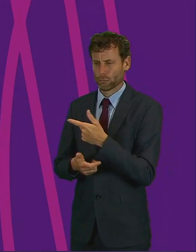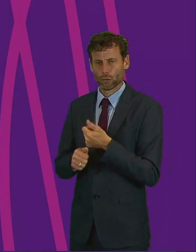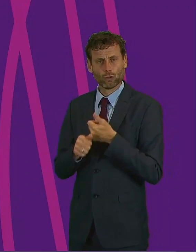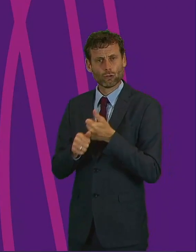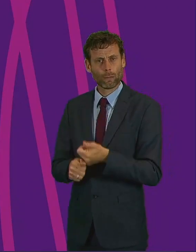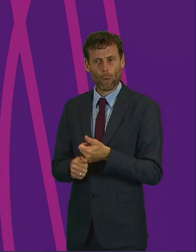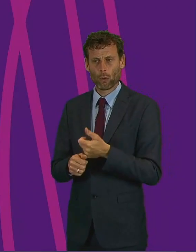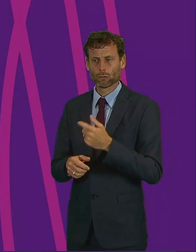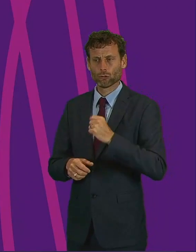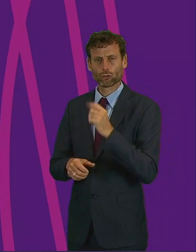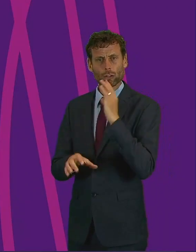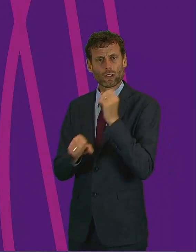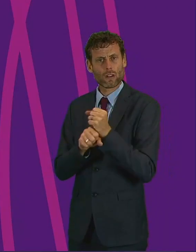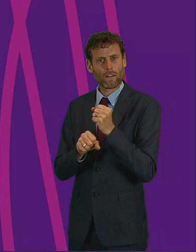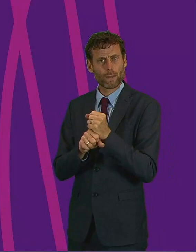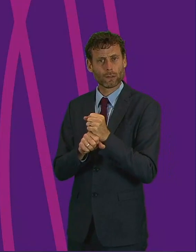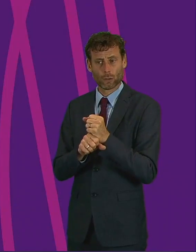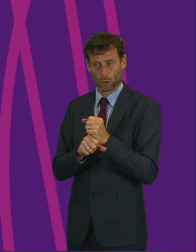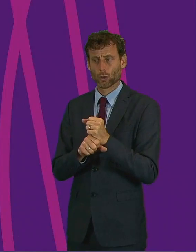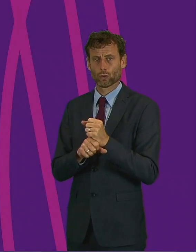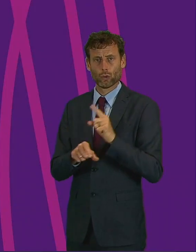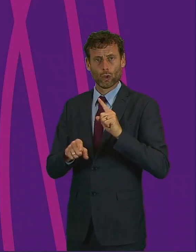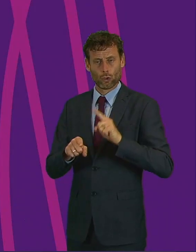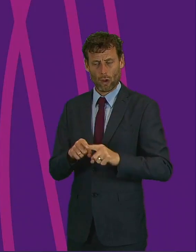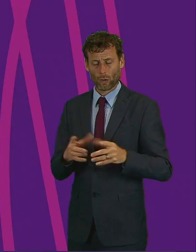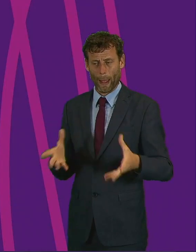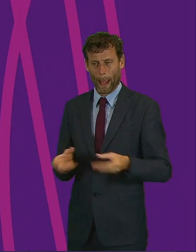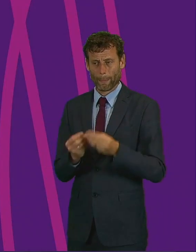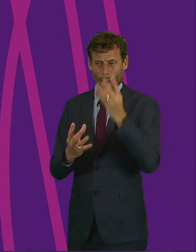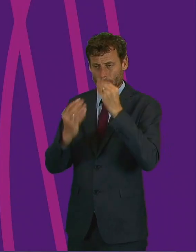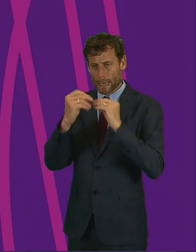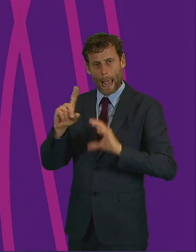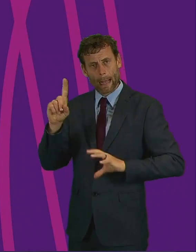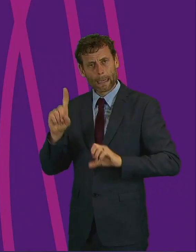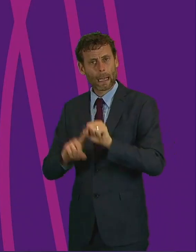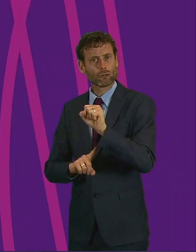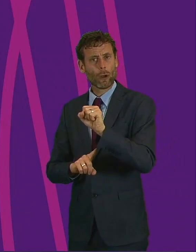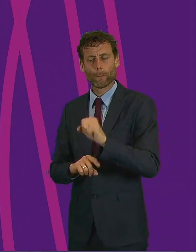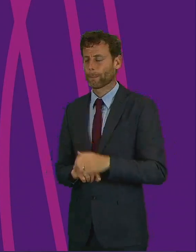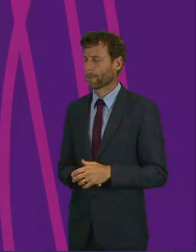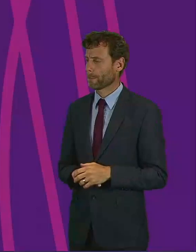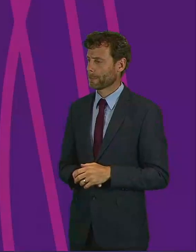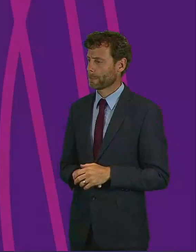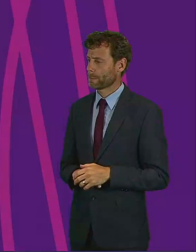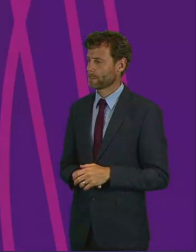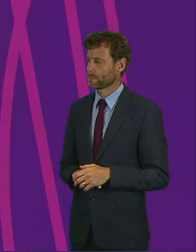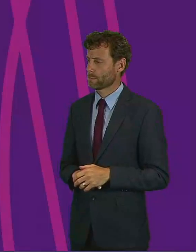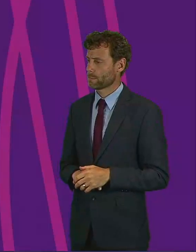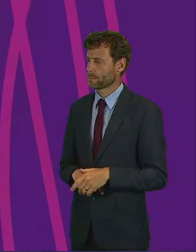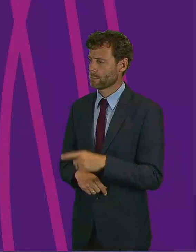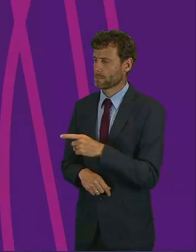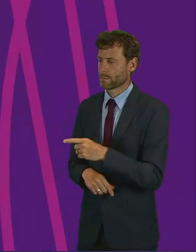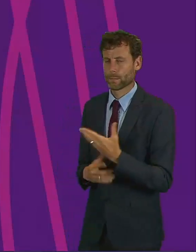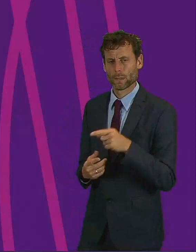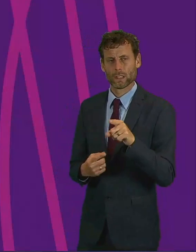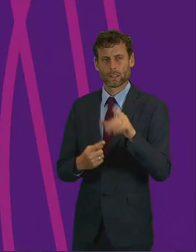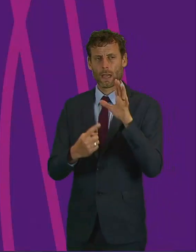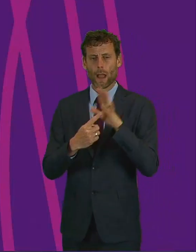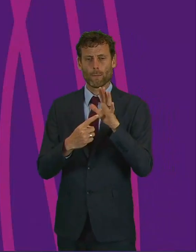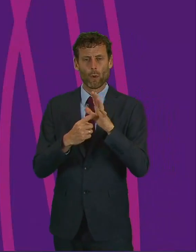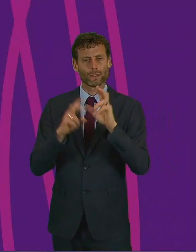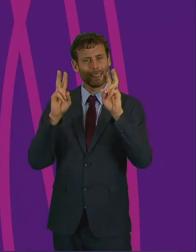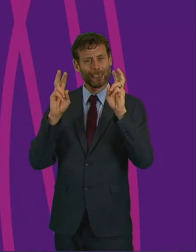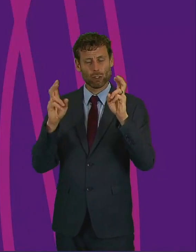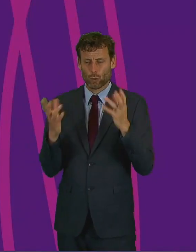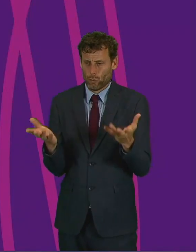will the Scottish Government provide to reduce barriers to pupil engagement? First Minister. Well, it's an important issue. None of us